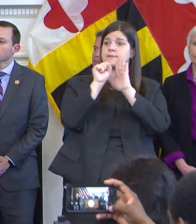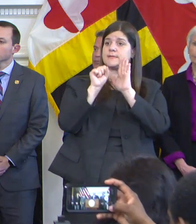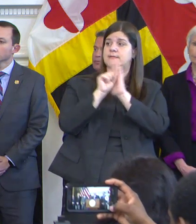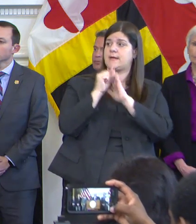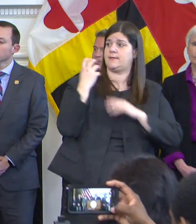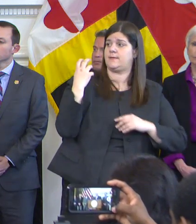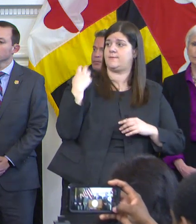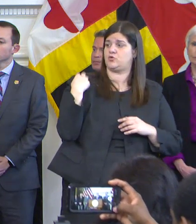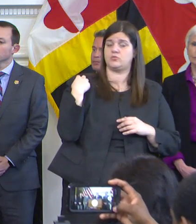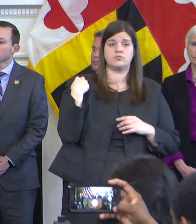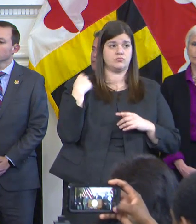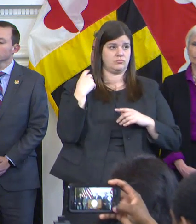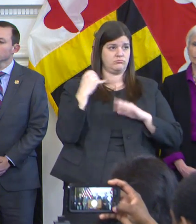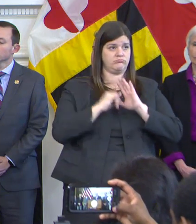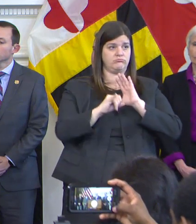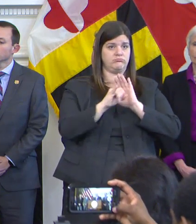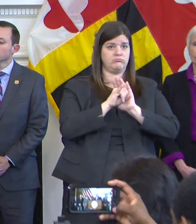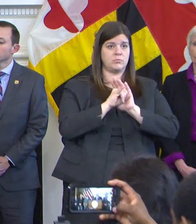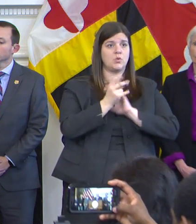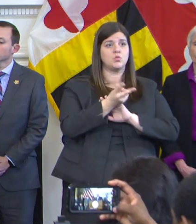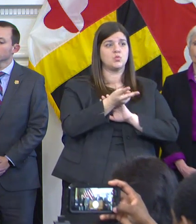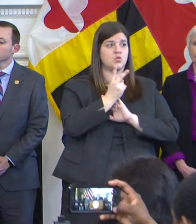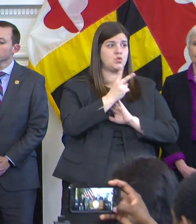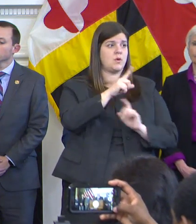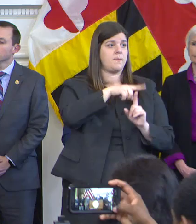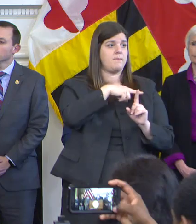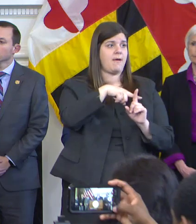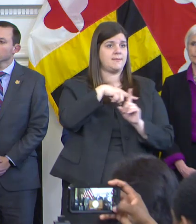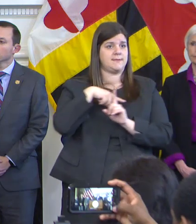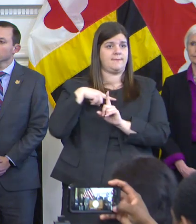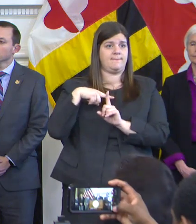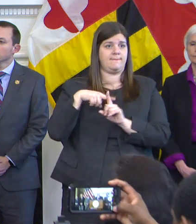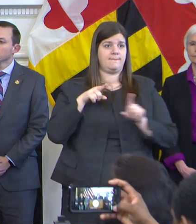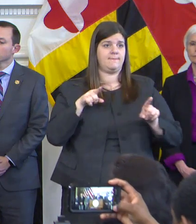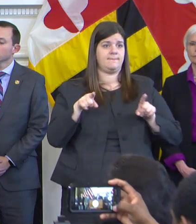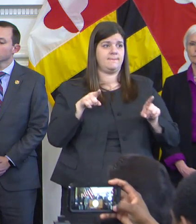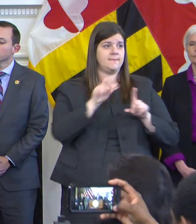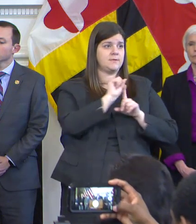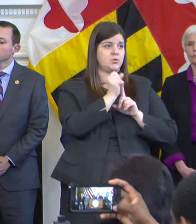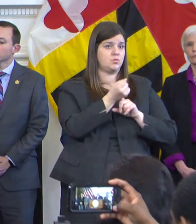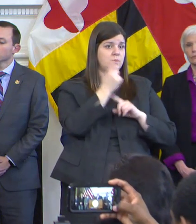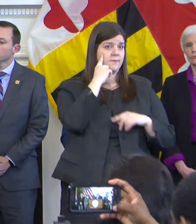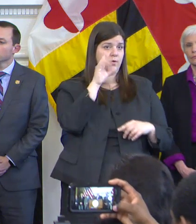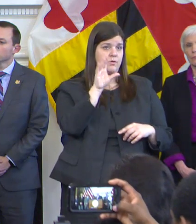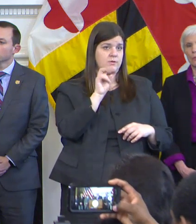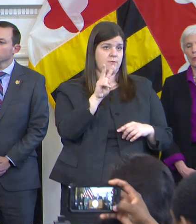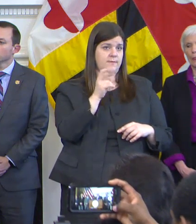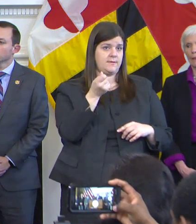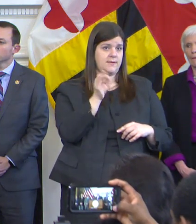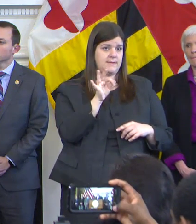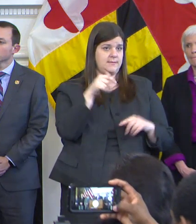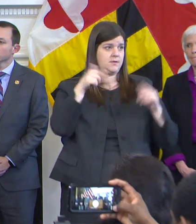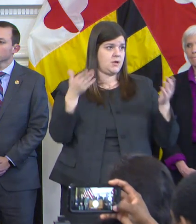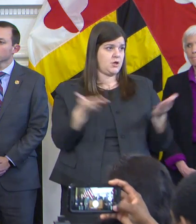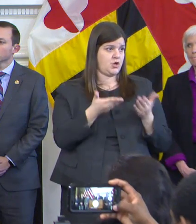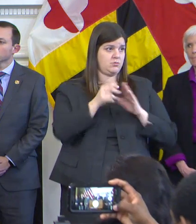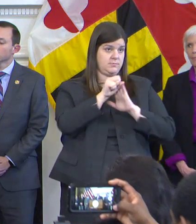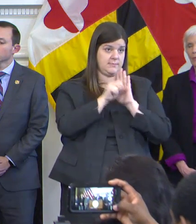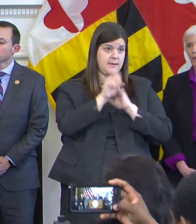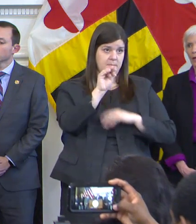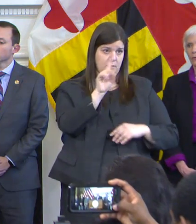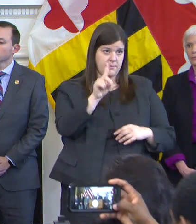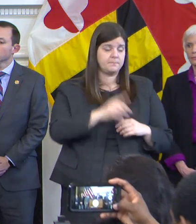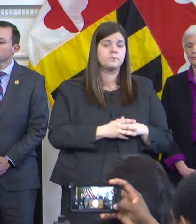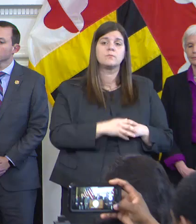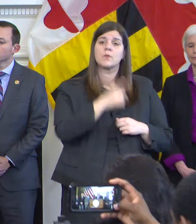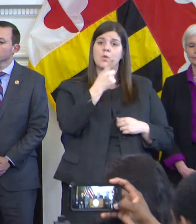identified 2 additional positive cases for the coronavirus in Maryland. One individual is a